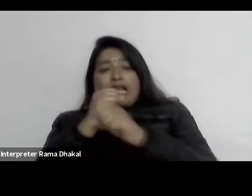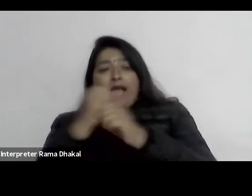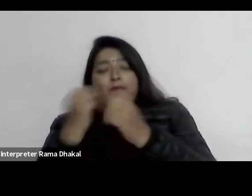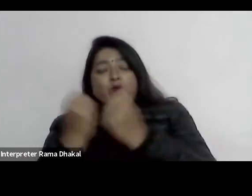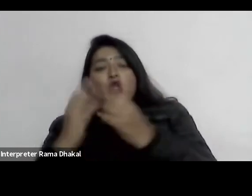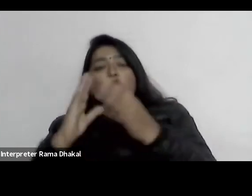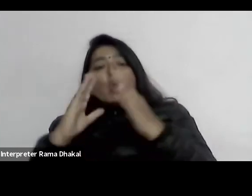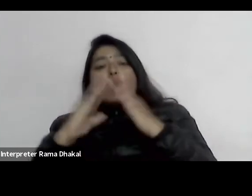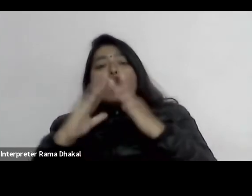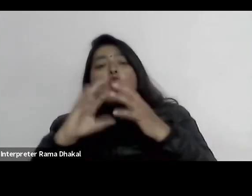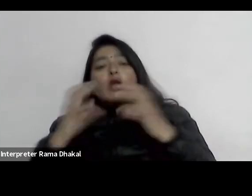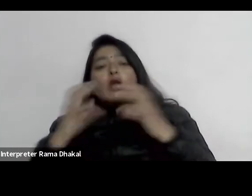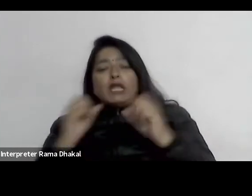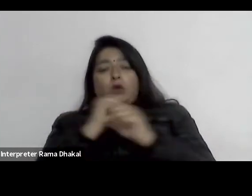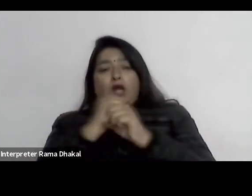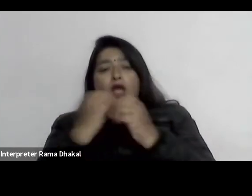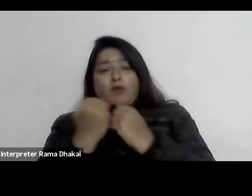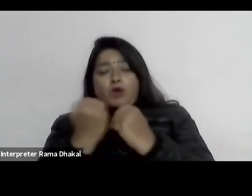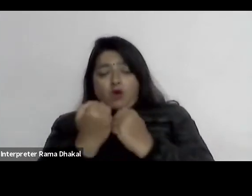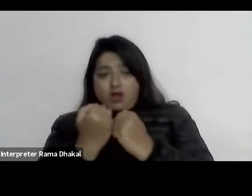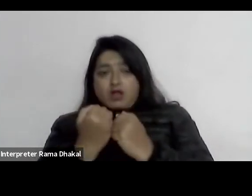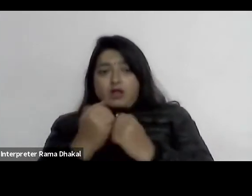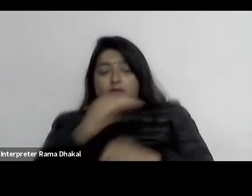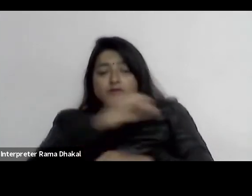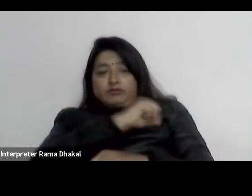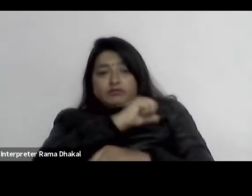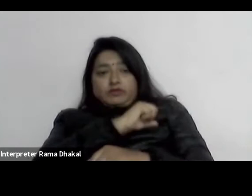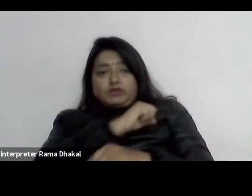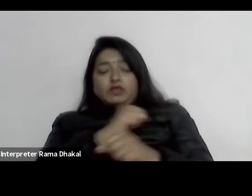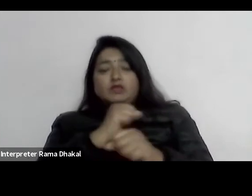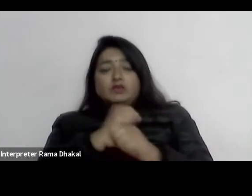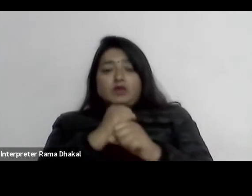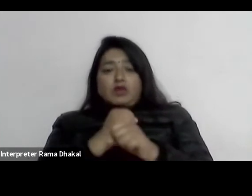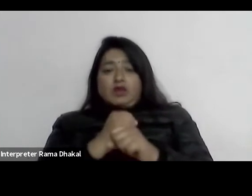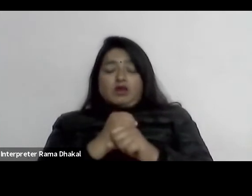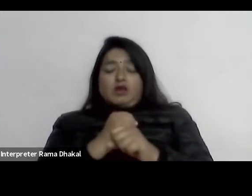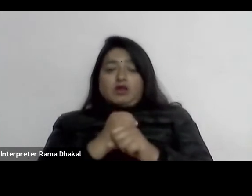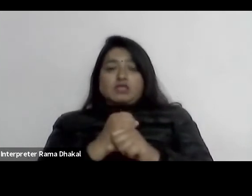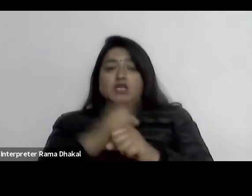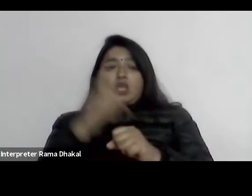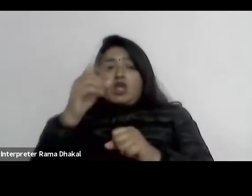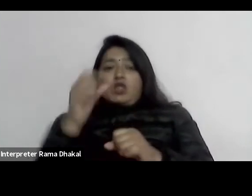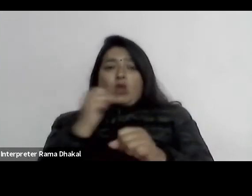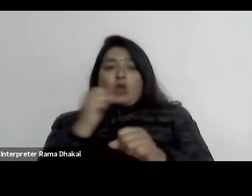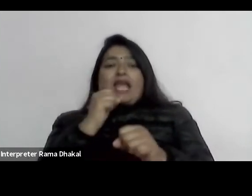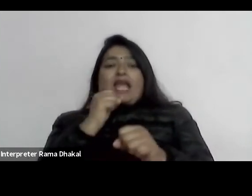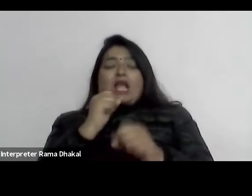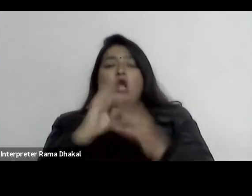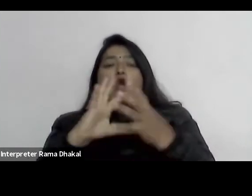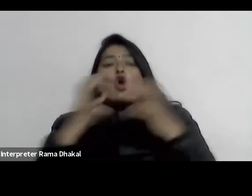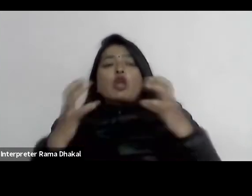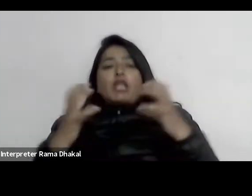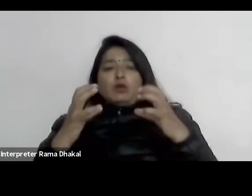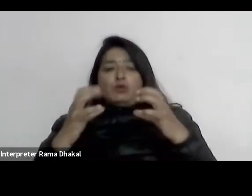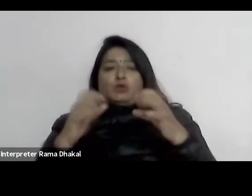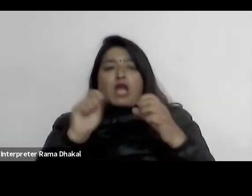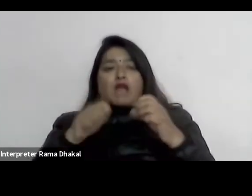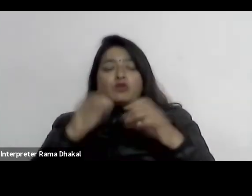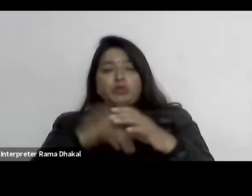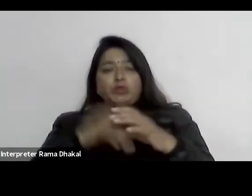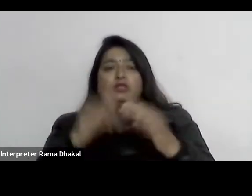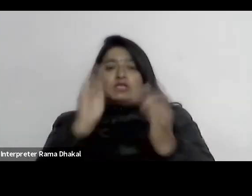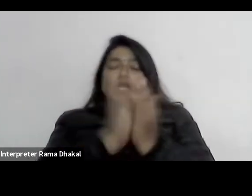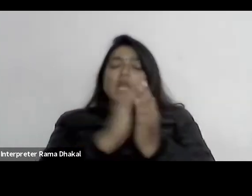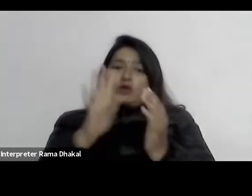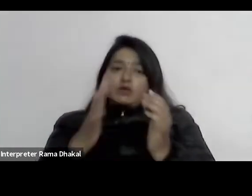as the first speaker said, sex work is not included in the labor category. So it basically just eliminates